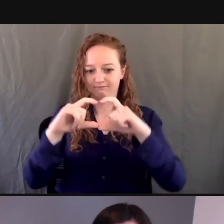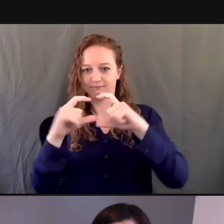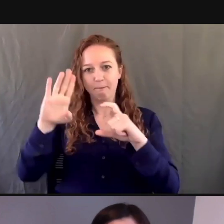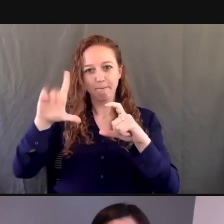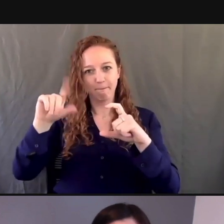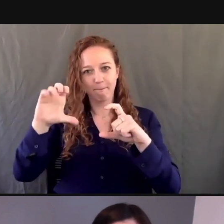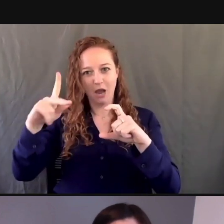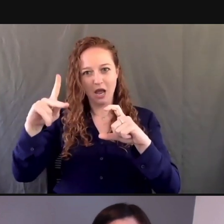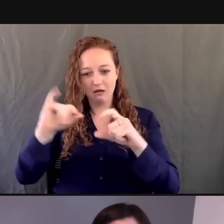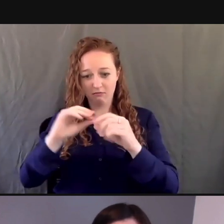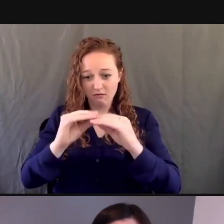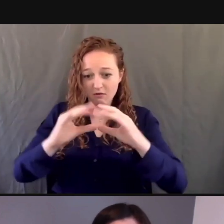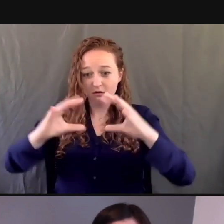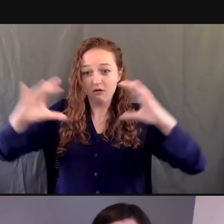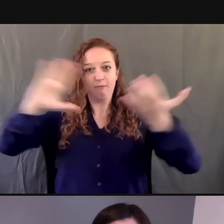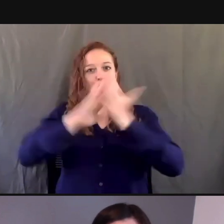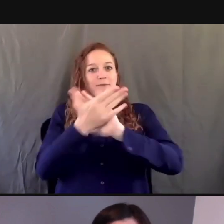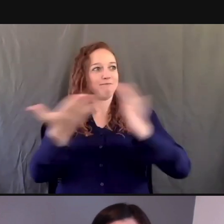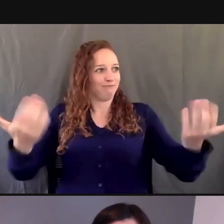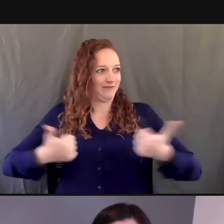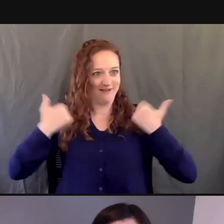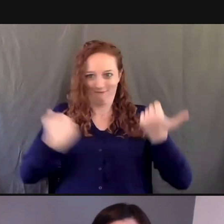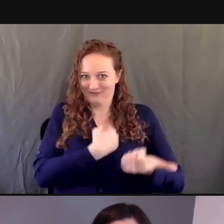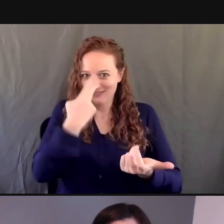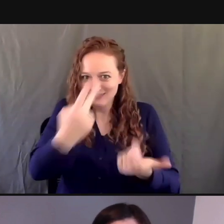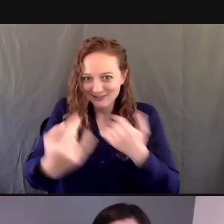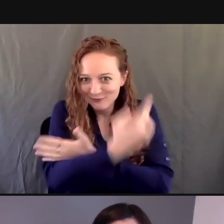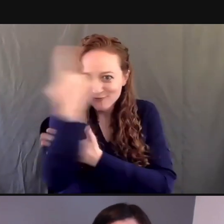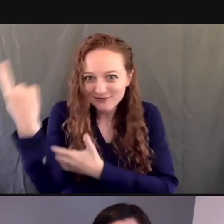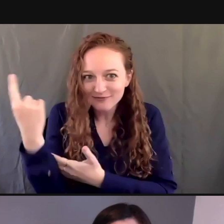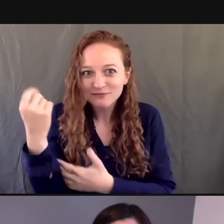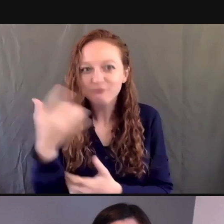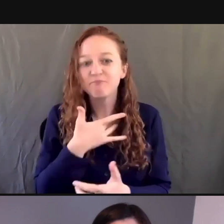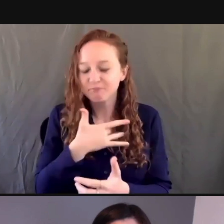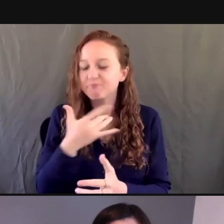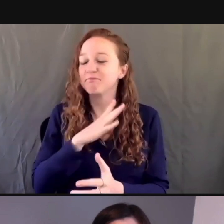we liked that. It was inclusive,